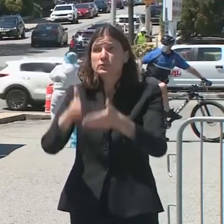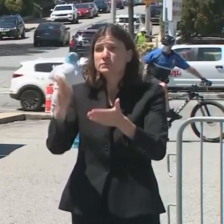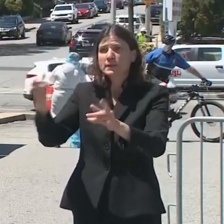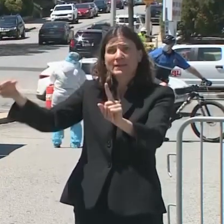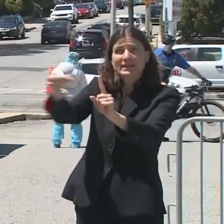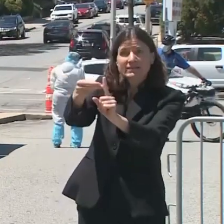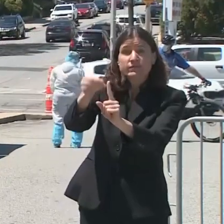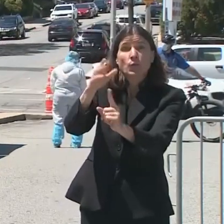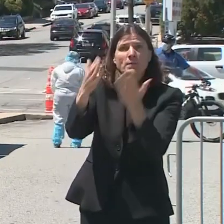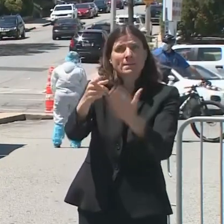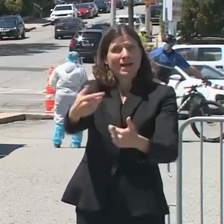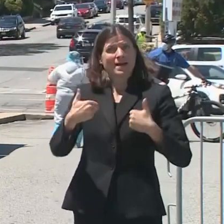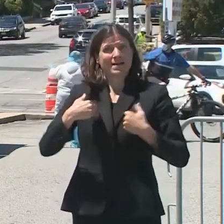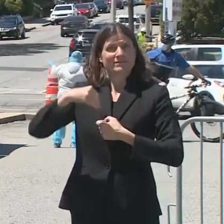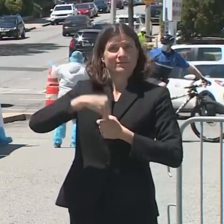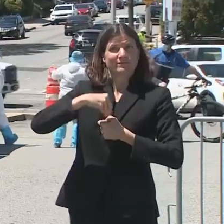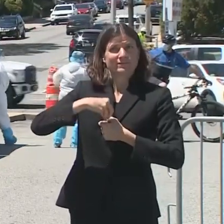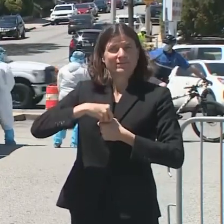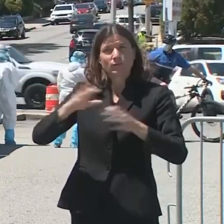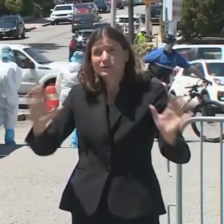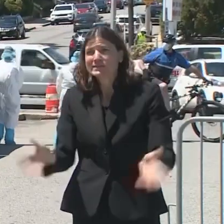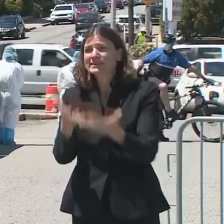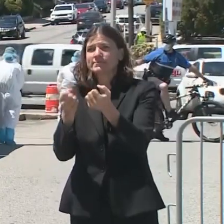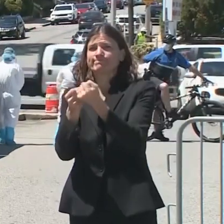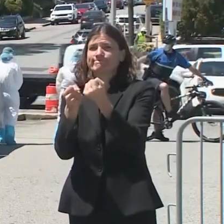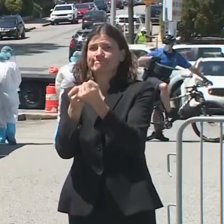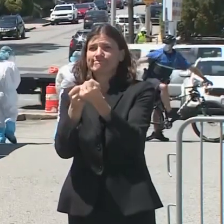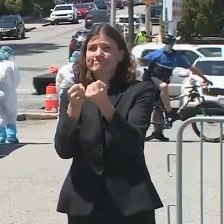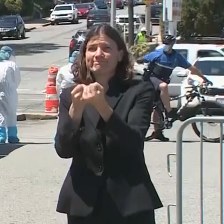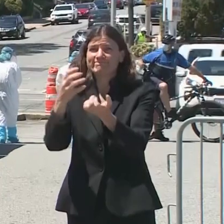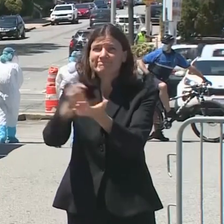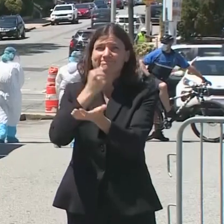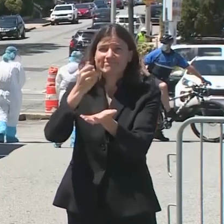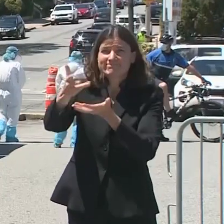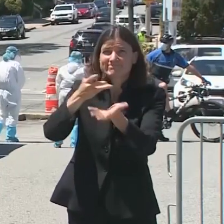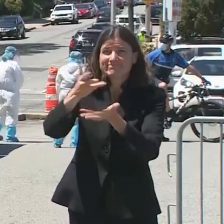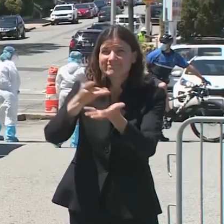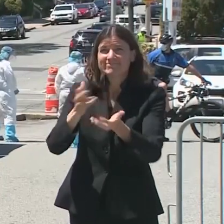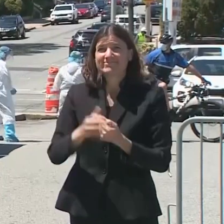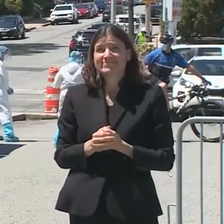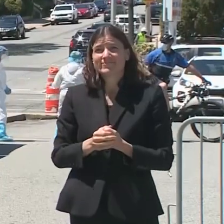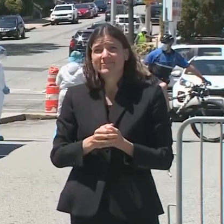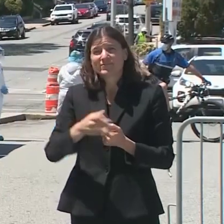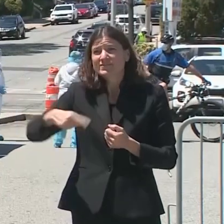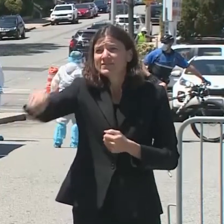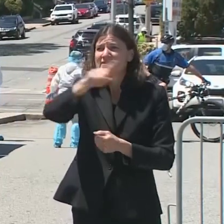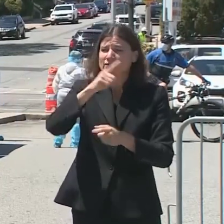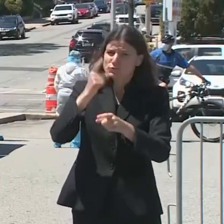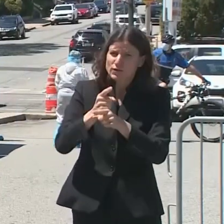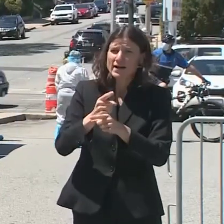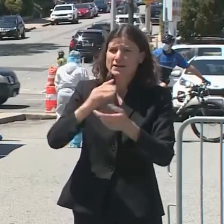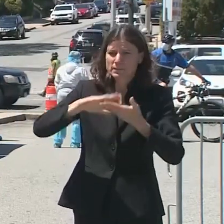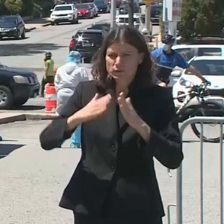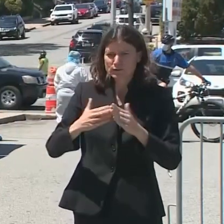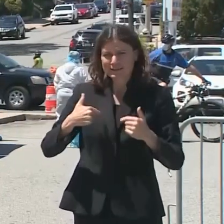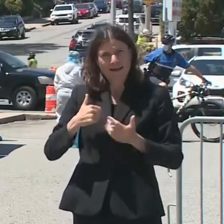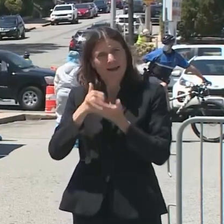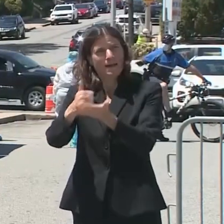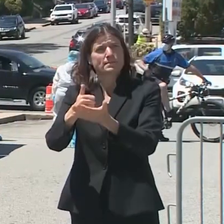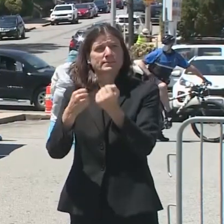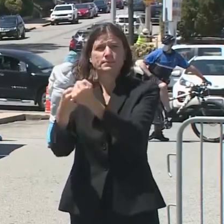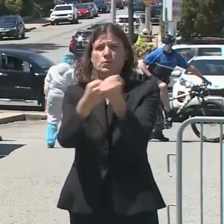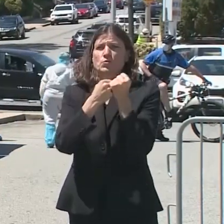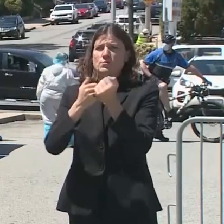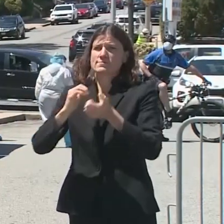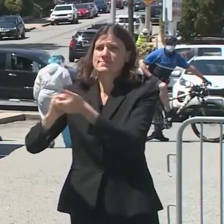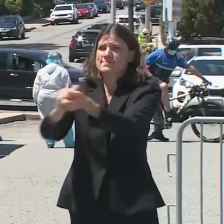calls, will be a great opportunity for you to fight back against the virus and help us continue to contain the virus and